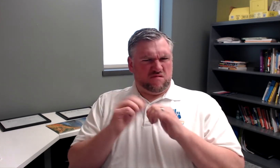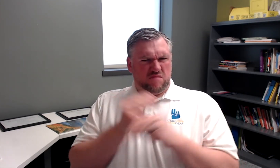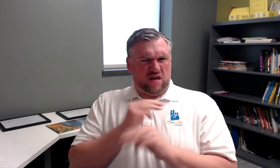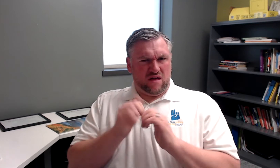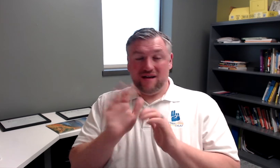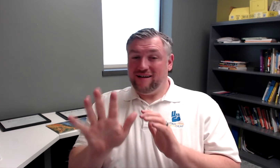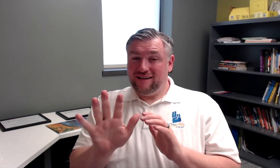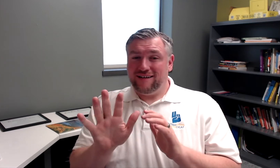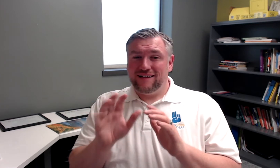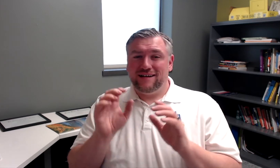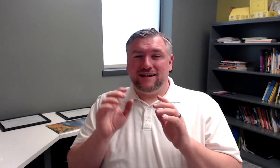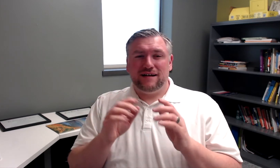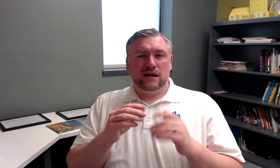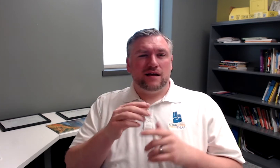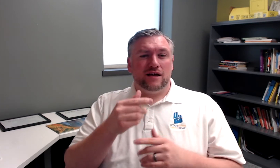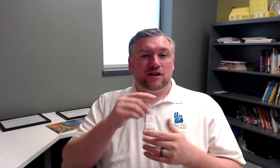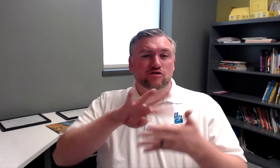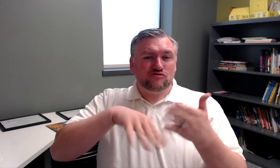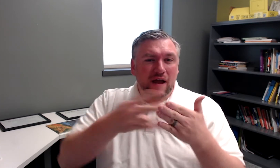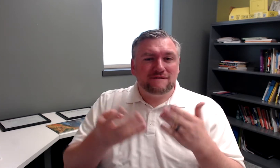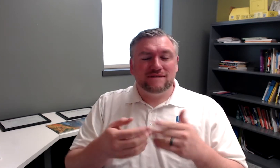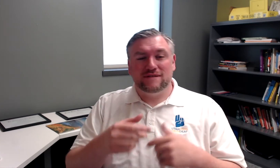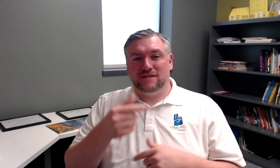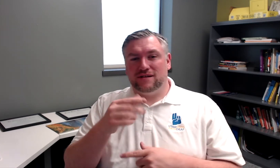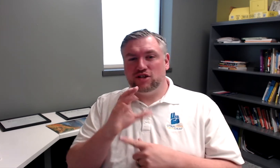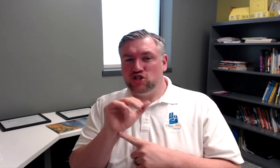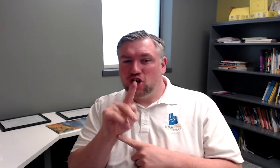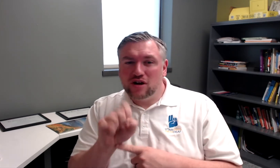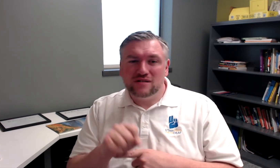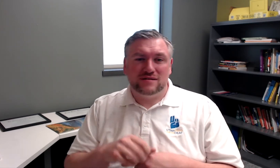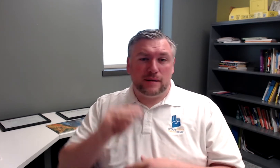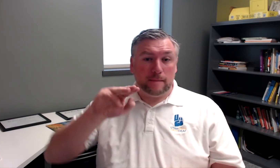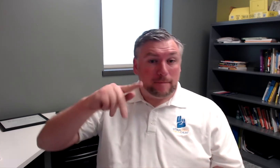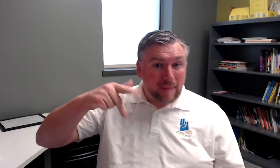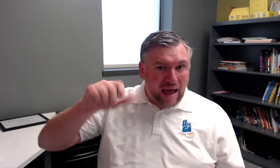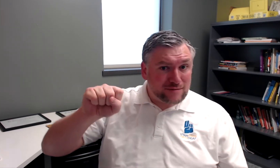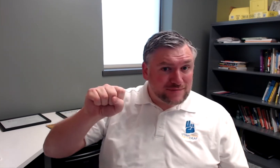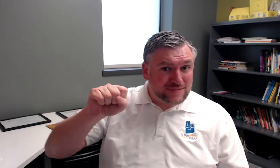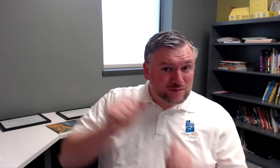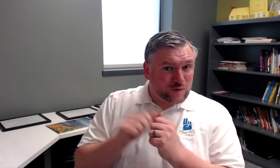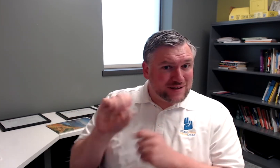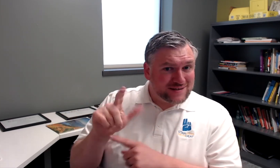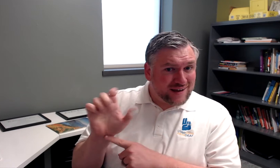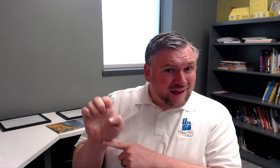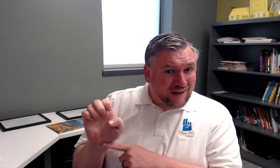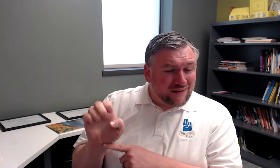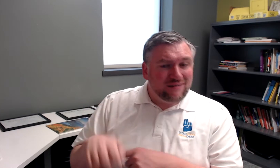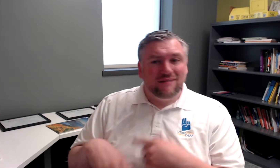well, how is math and social studies? Really, graphs, charts, maps with scale,